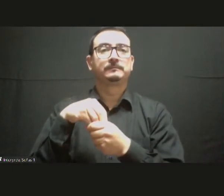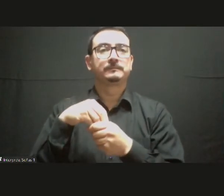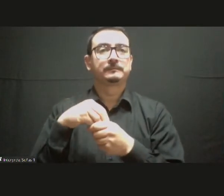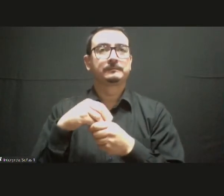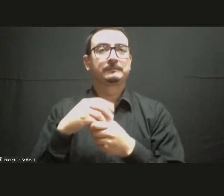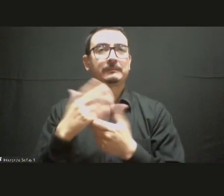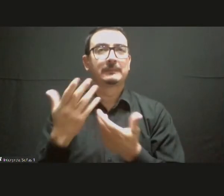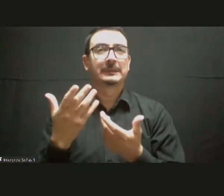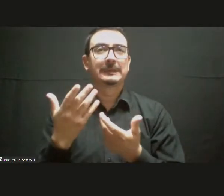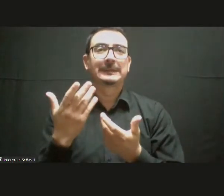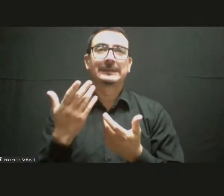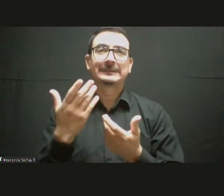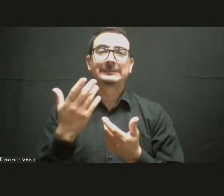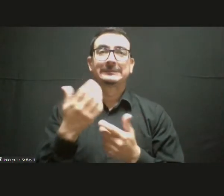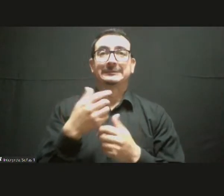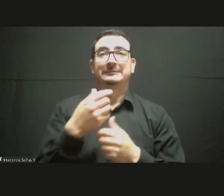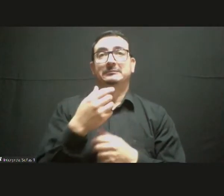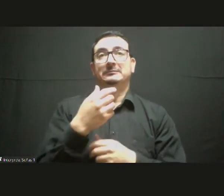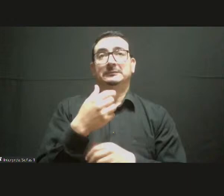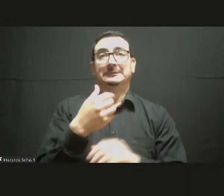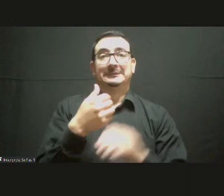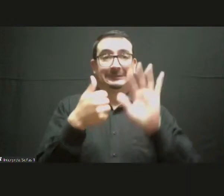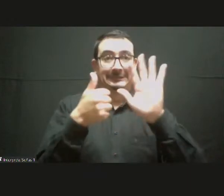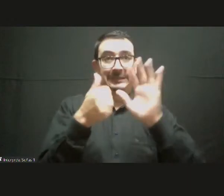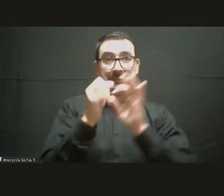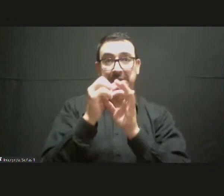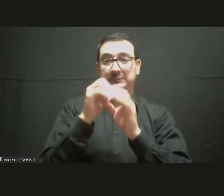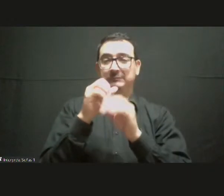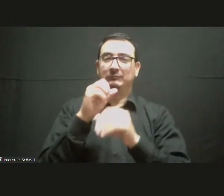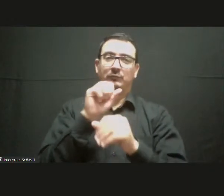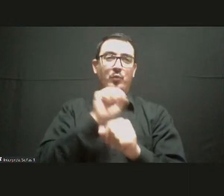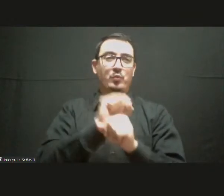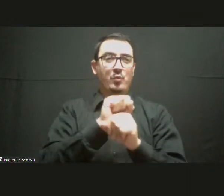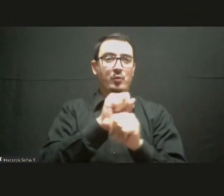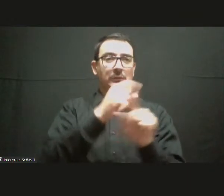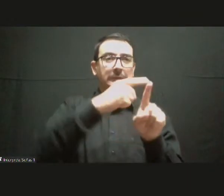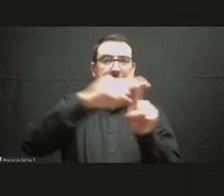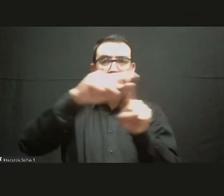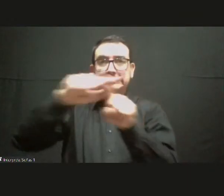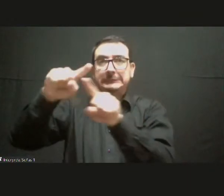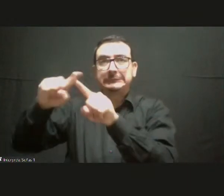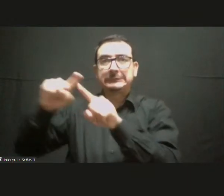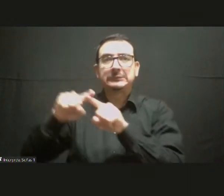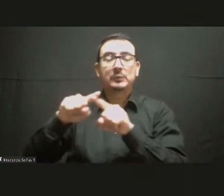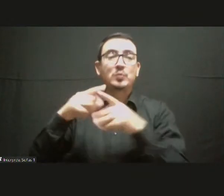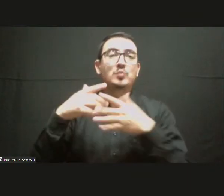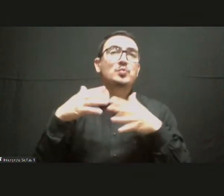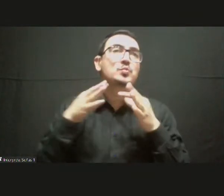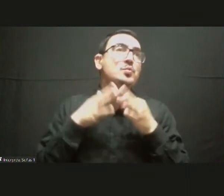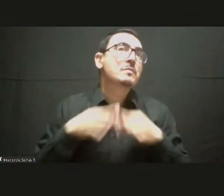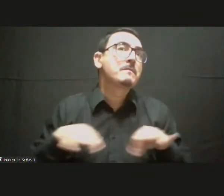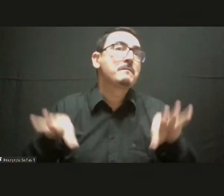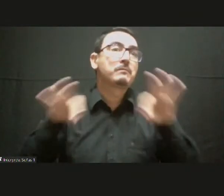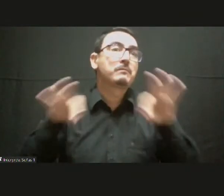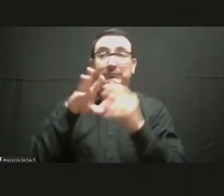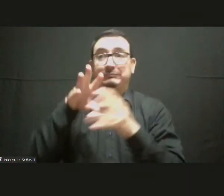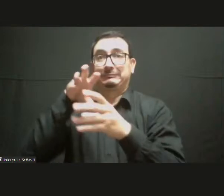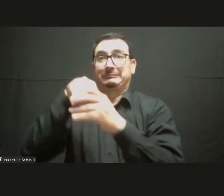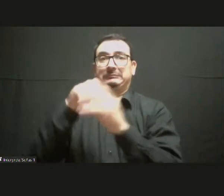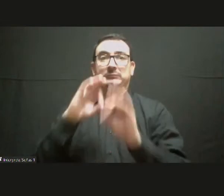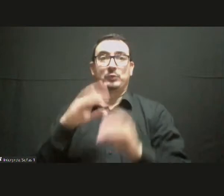women play in this services sector therefore underscores the significant gender impact that such a shock to the